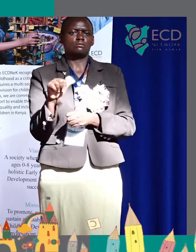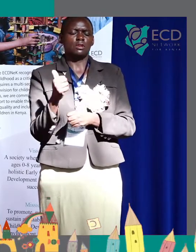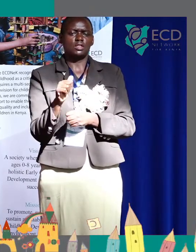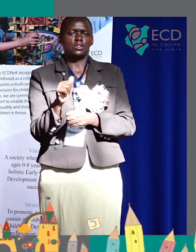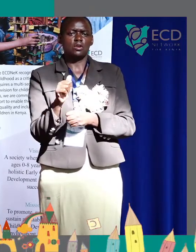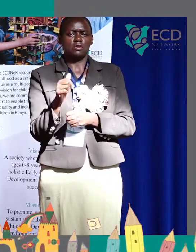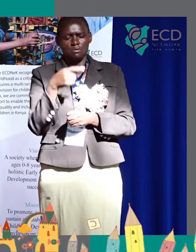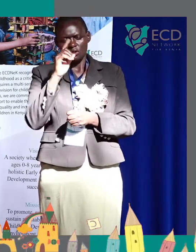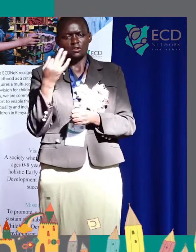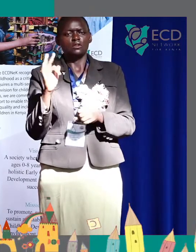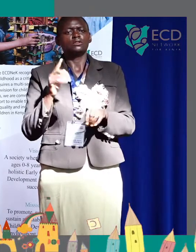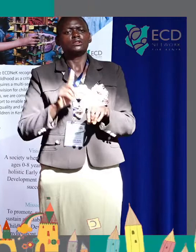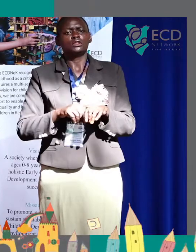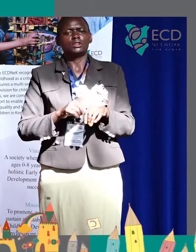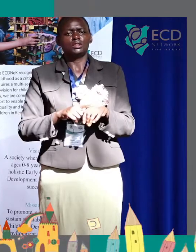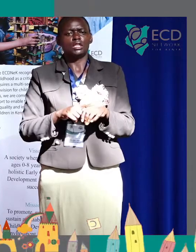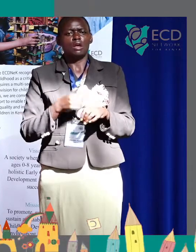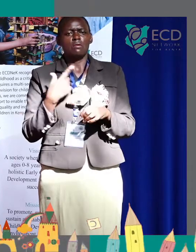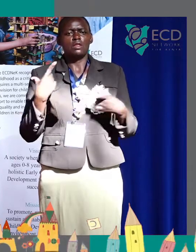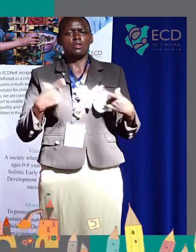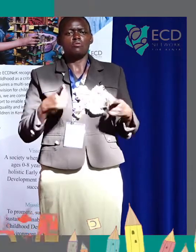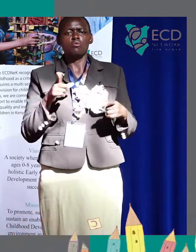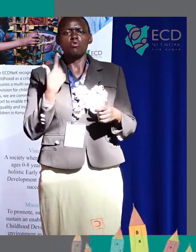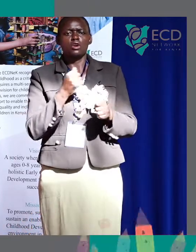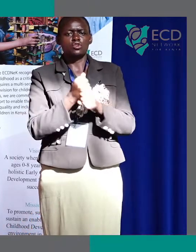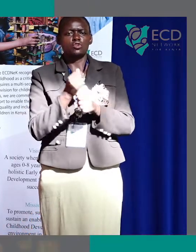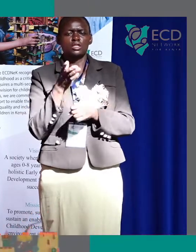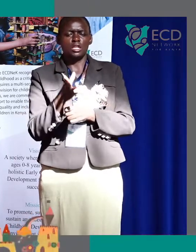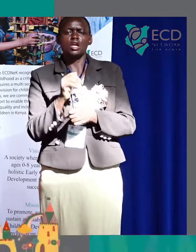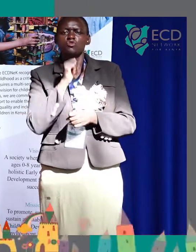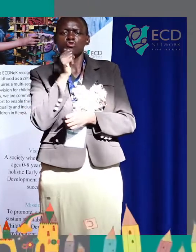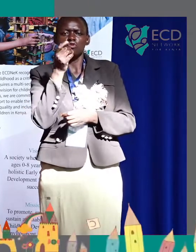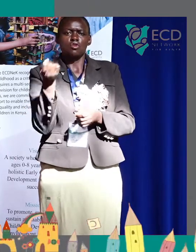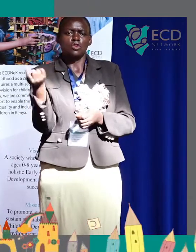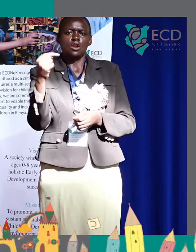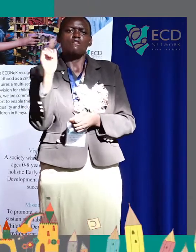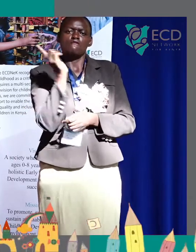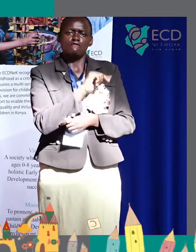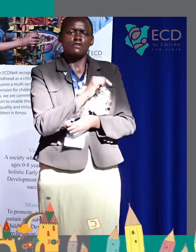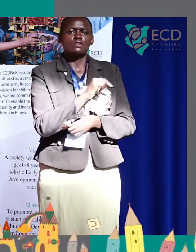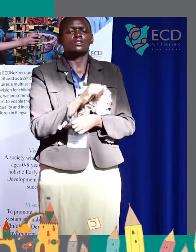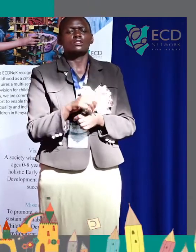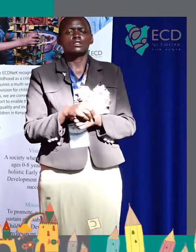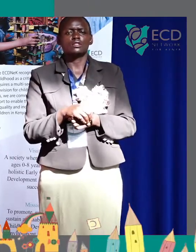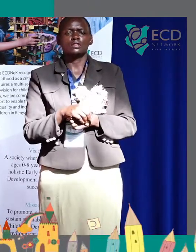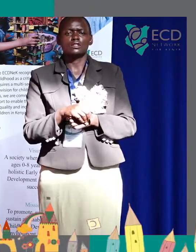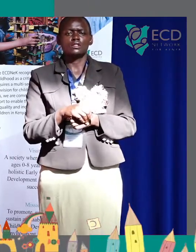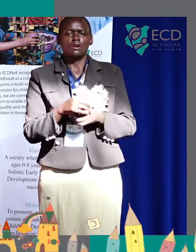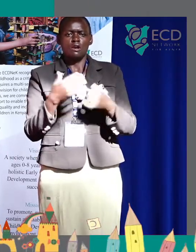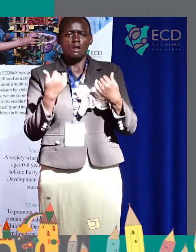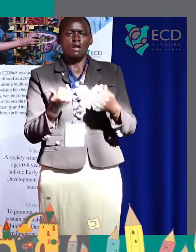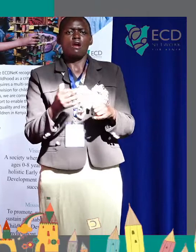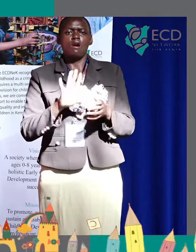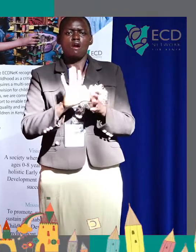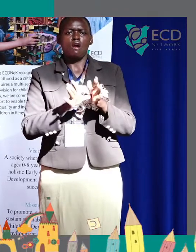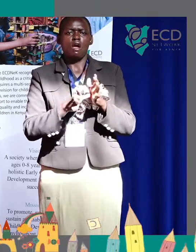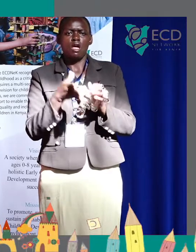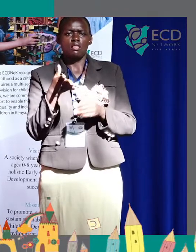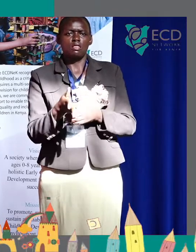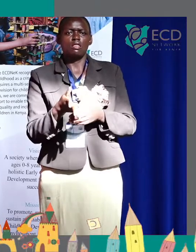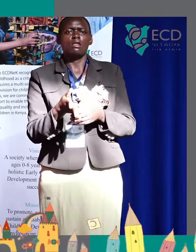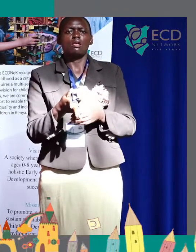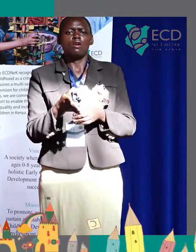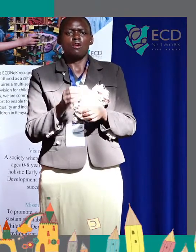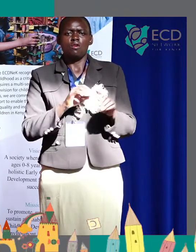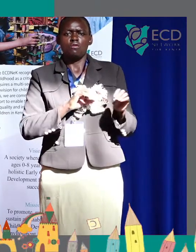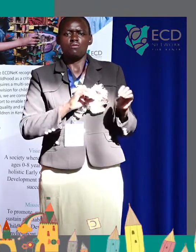the constraints on time and the personnel who are supposed to do it not being around yet. At this hour, we want to get